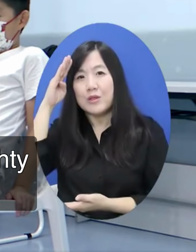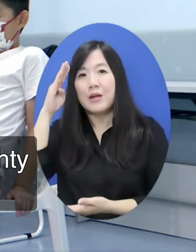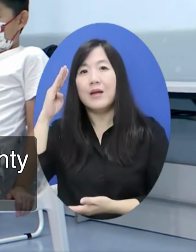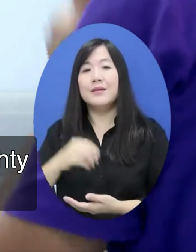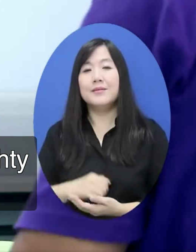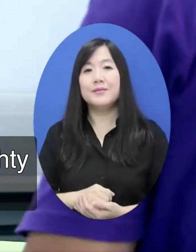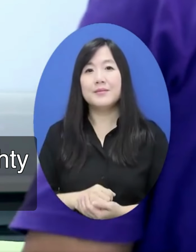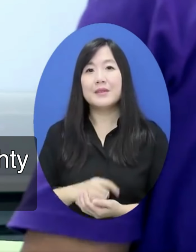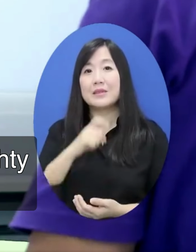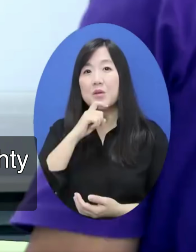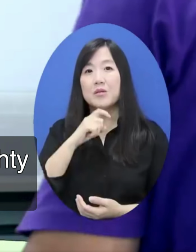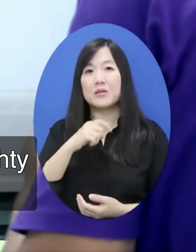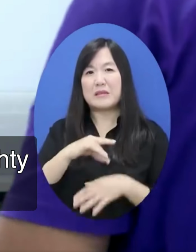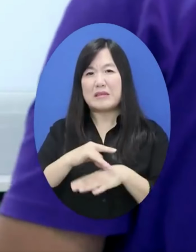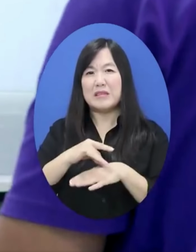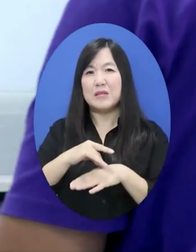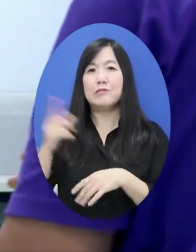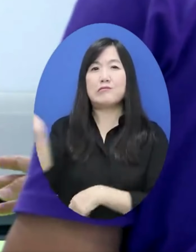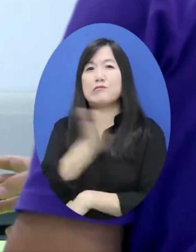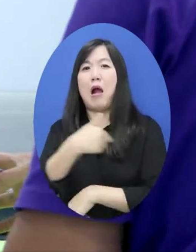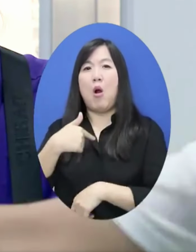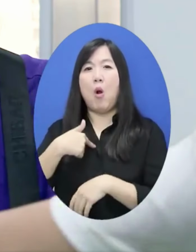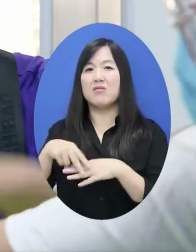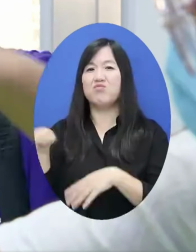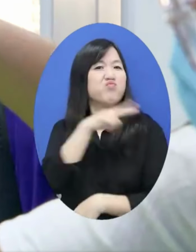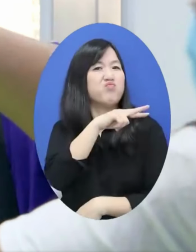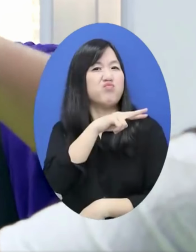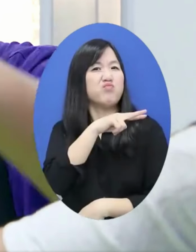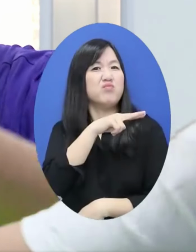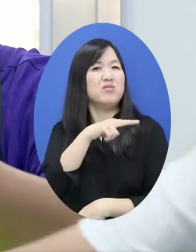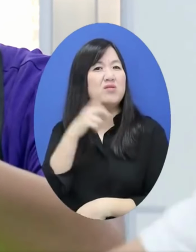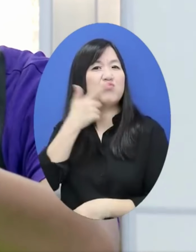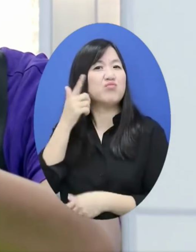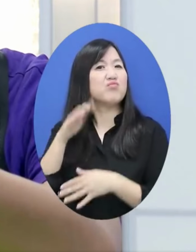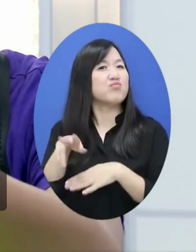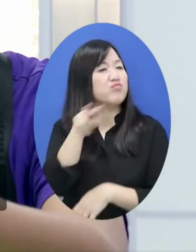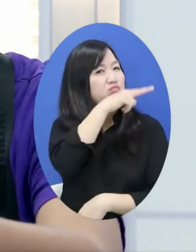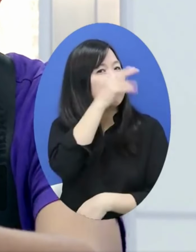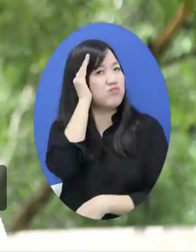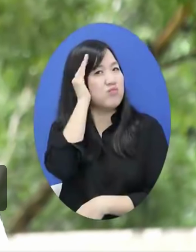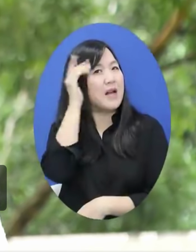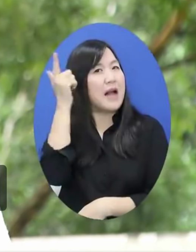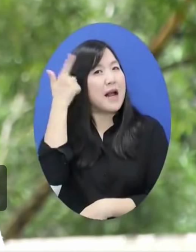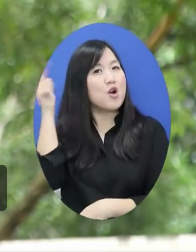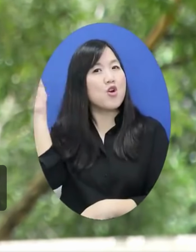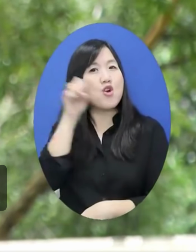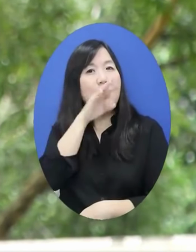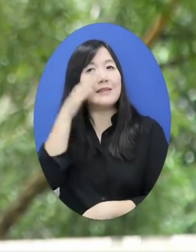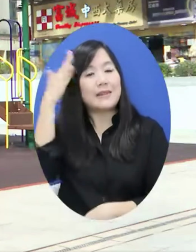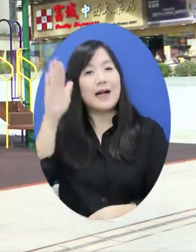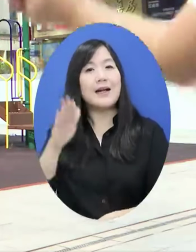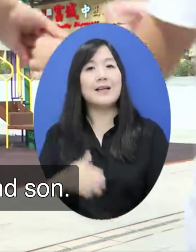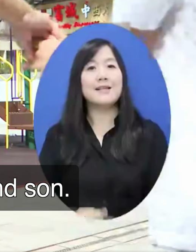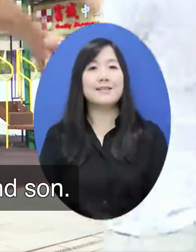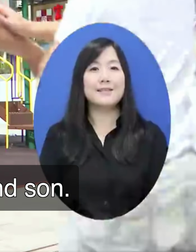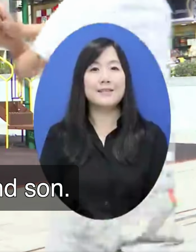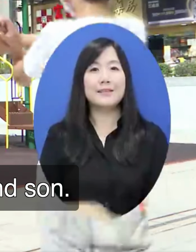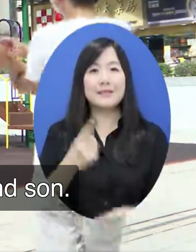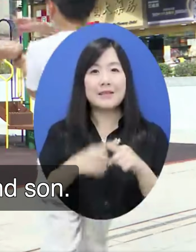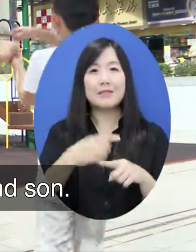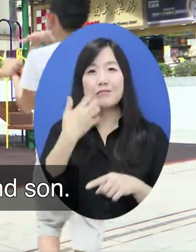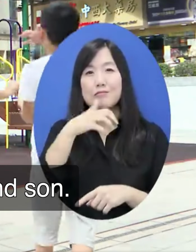been so naughty that she would beat me. I would turn around and refuse to see her sign. I wish she could talk to me.